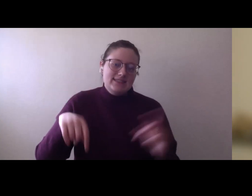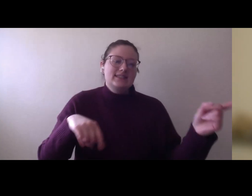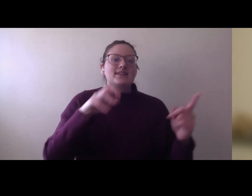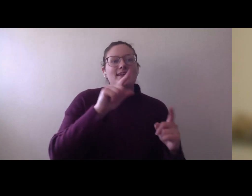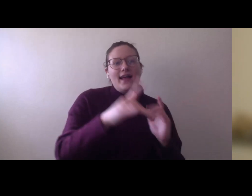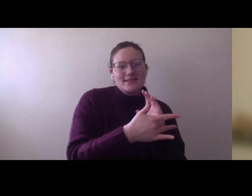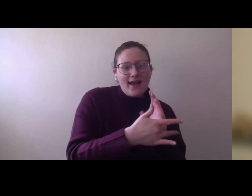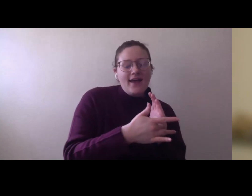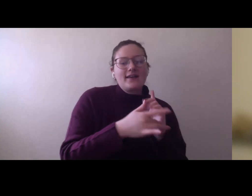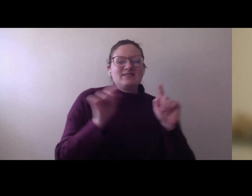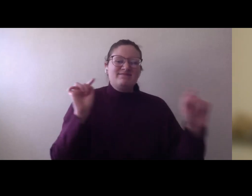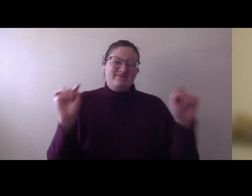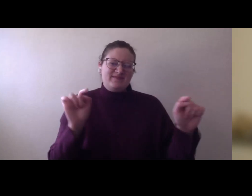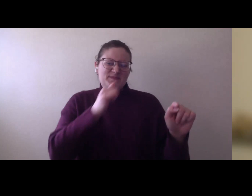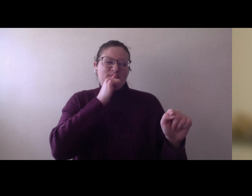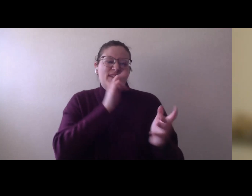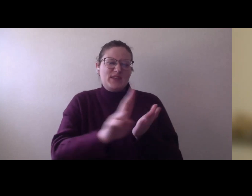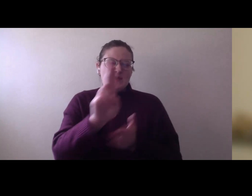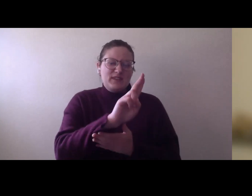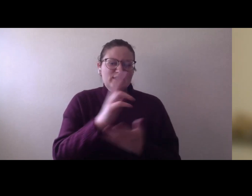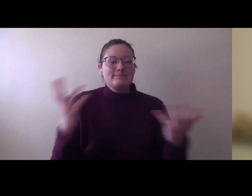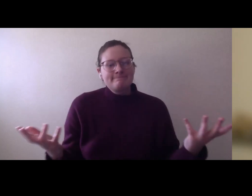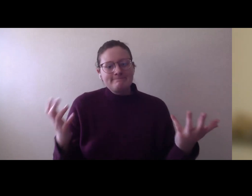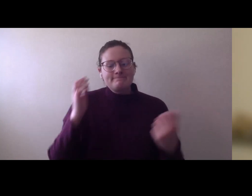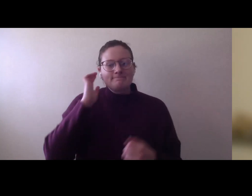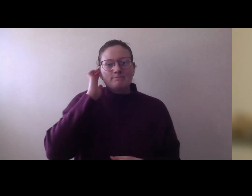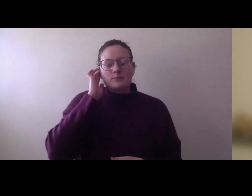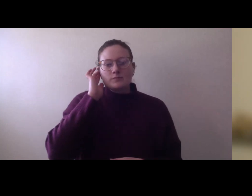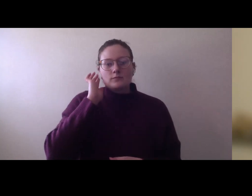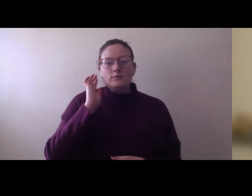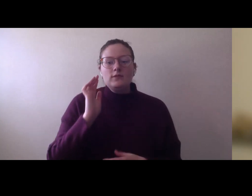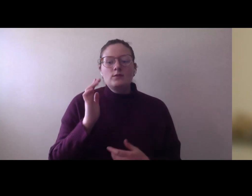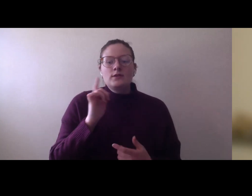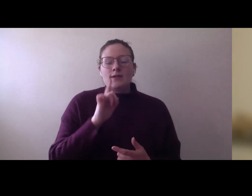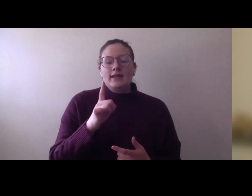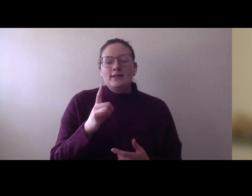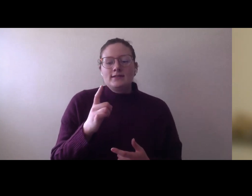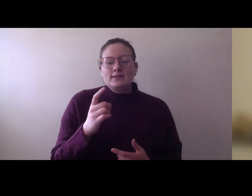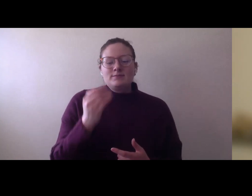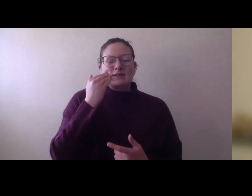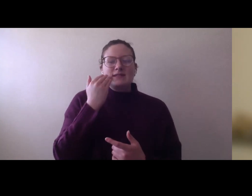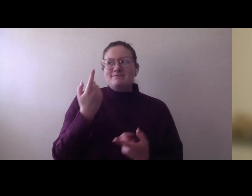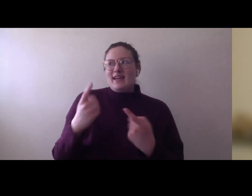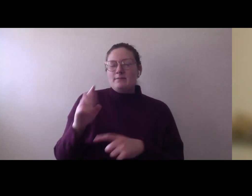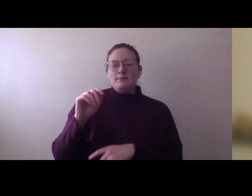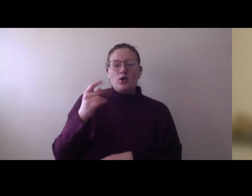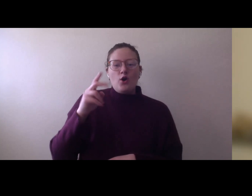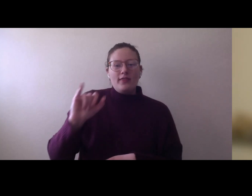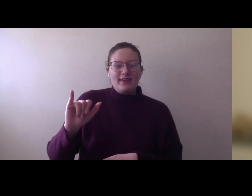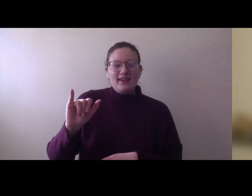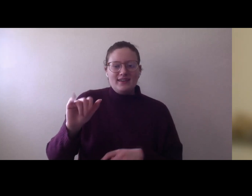which are private universities. So it reminds me of what happened during the McCarthy era in California in